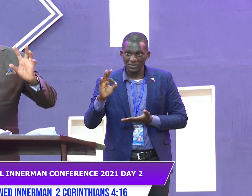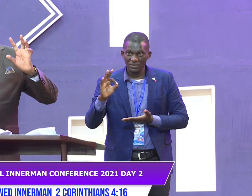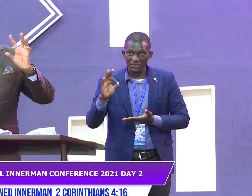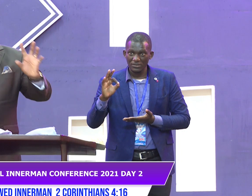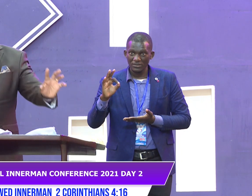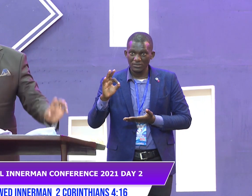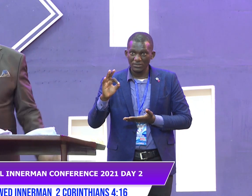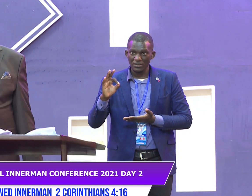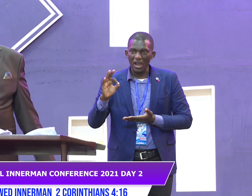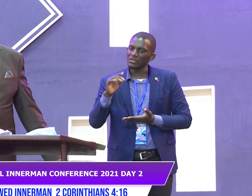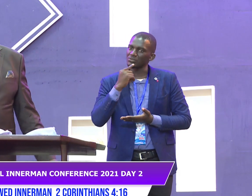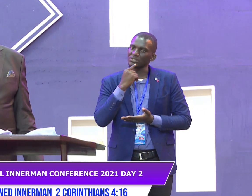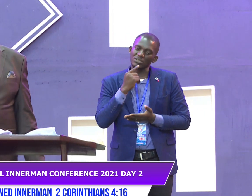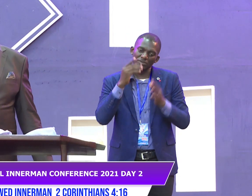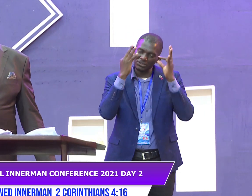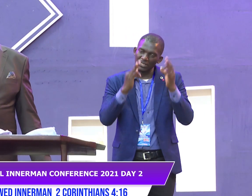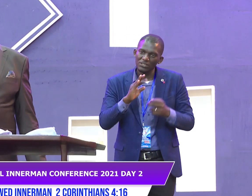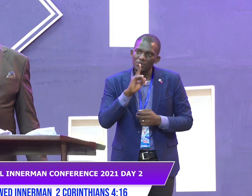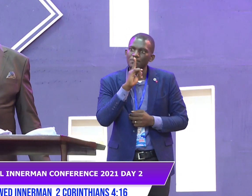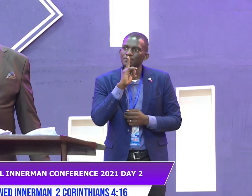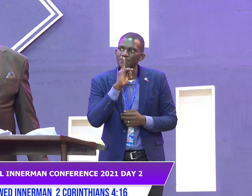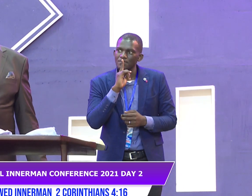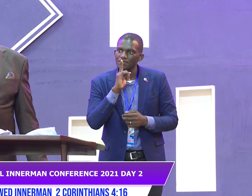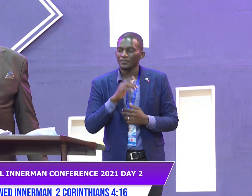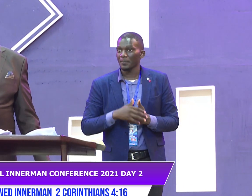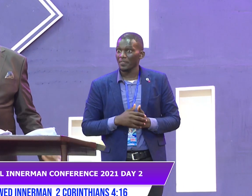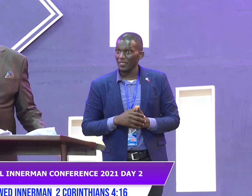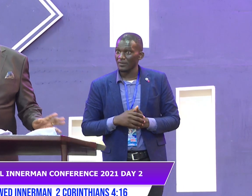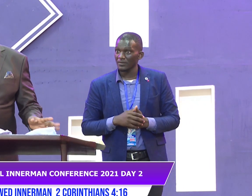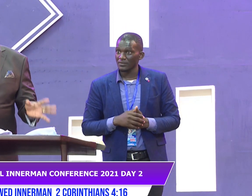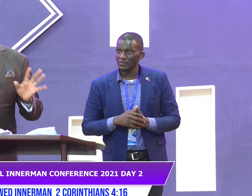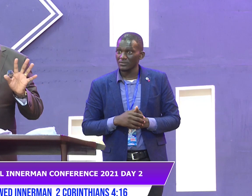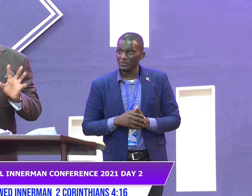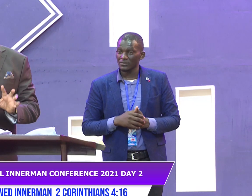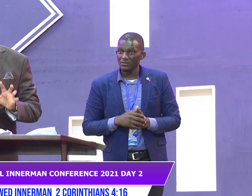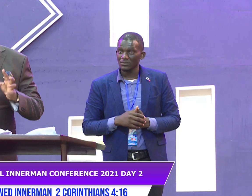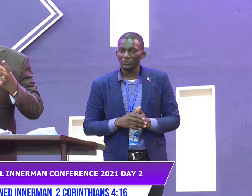No tachikuba wechigambo. And then you don't utter that word.